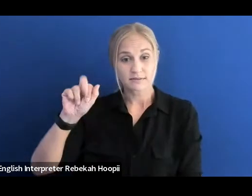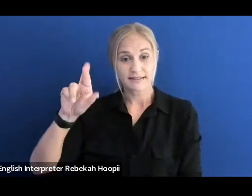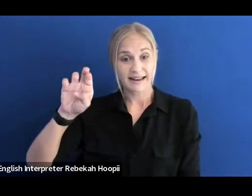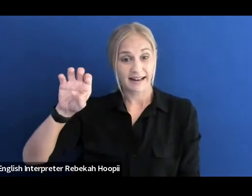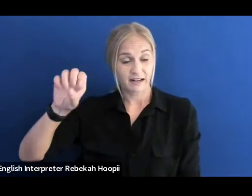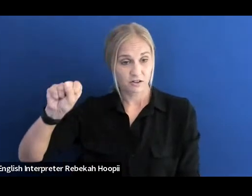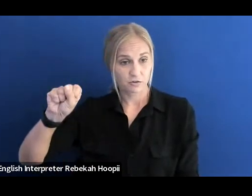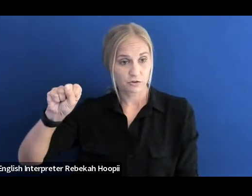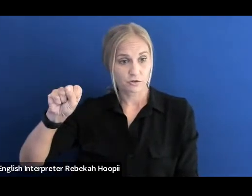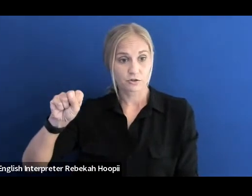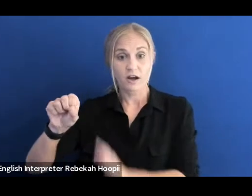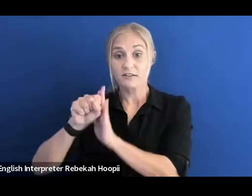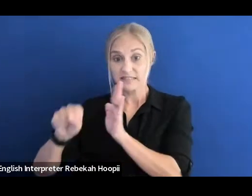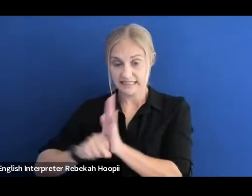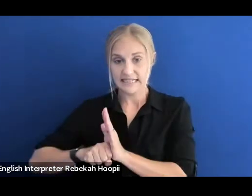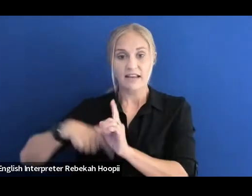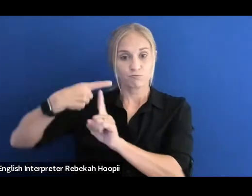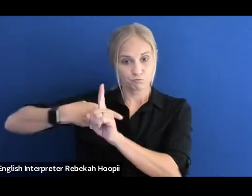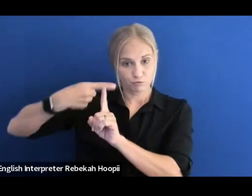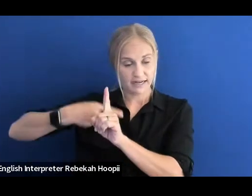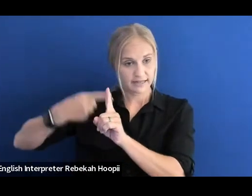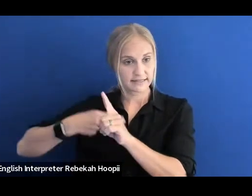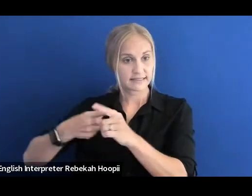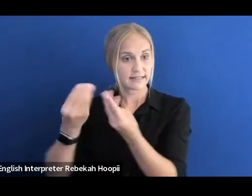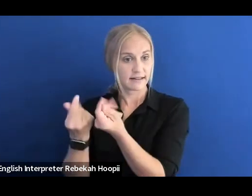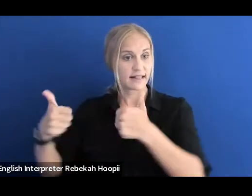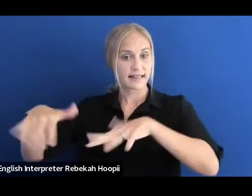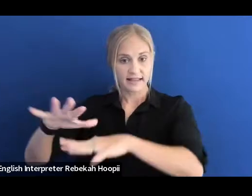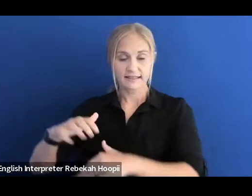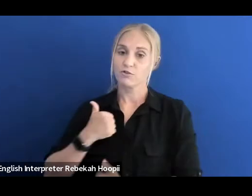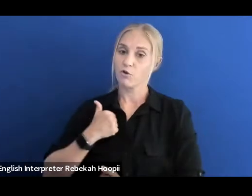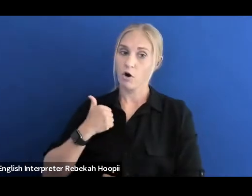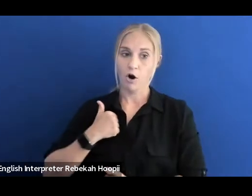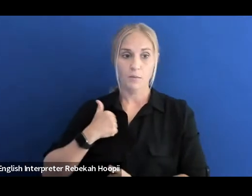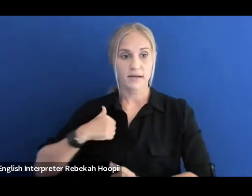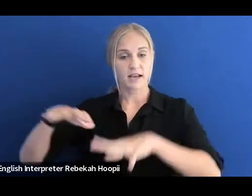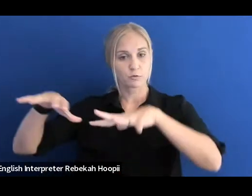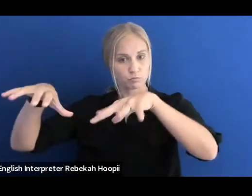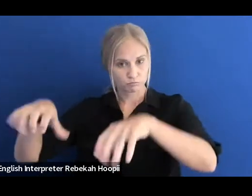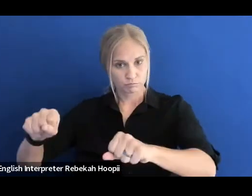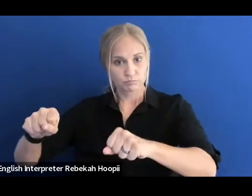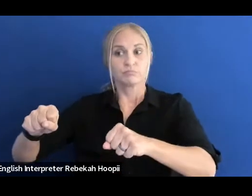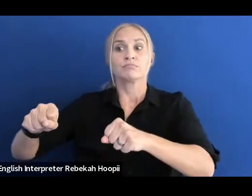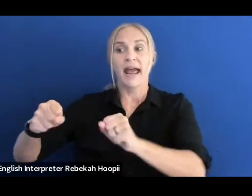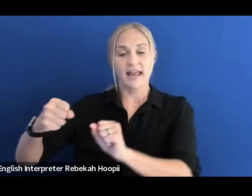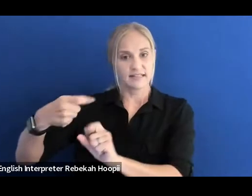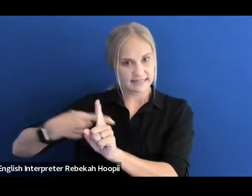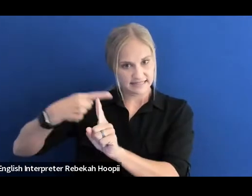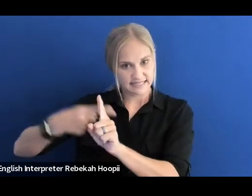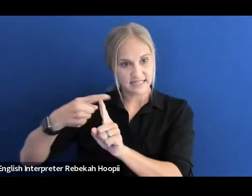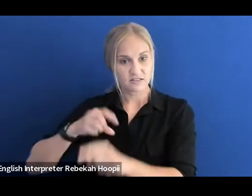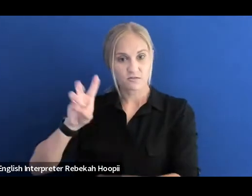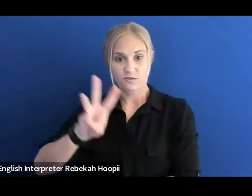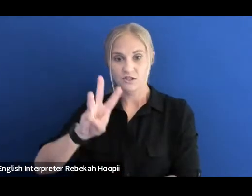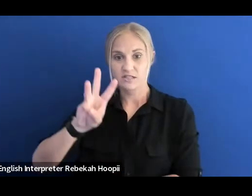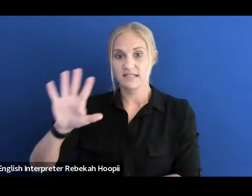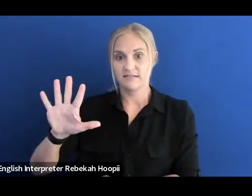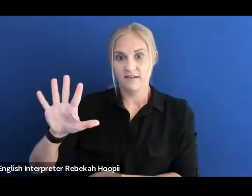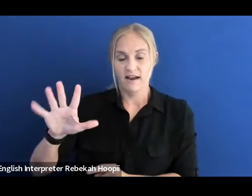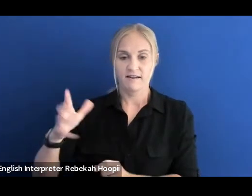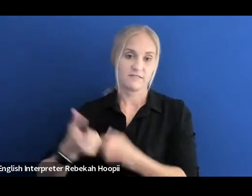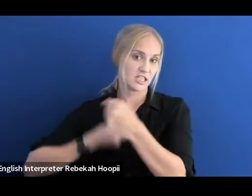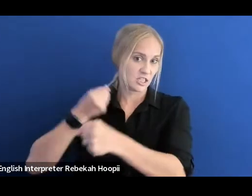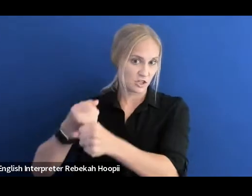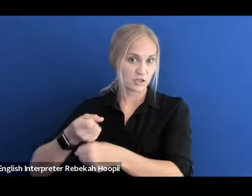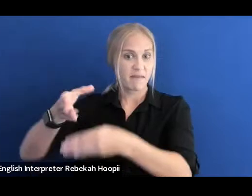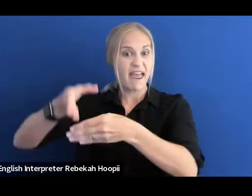of state leased land that the Army has leased for 65 years, ending in 2029.